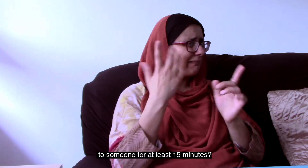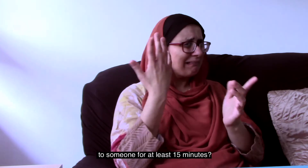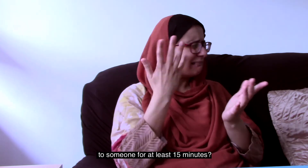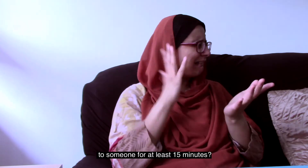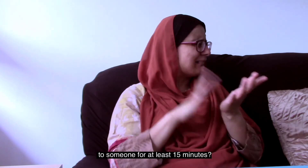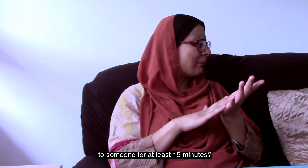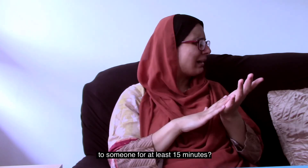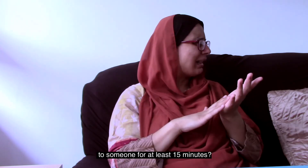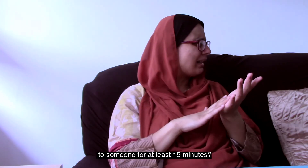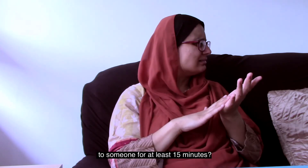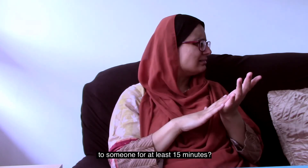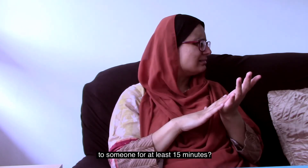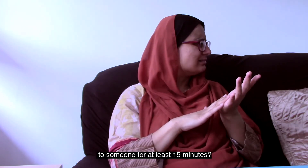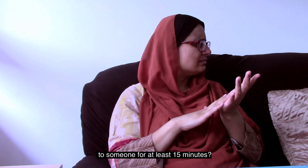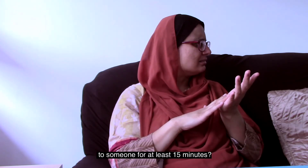15 minutes?